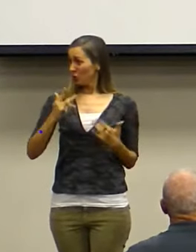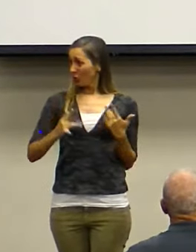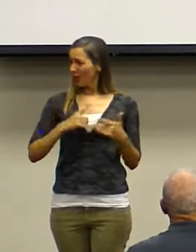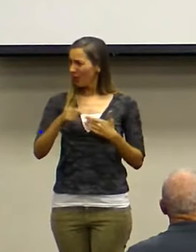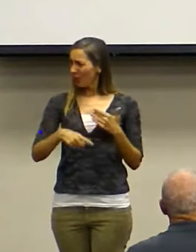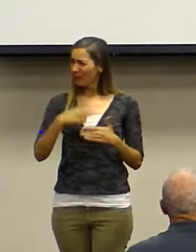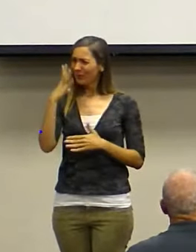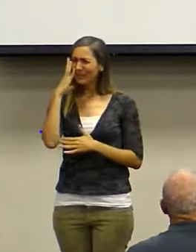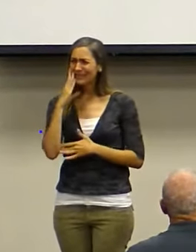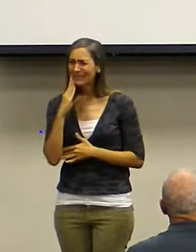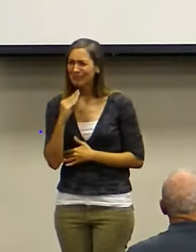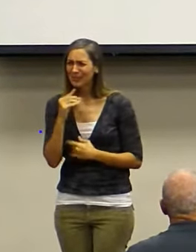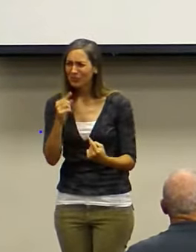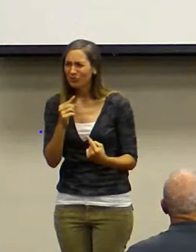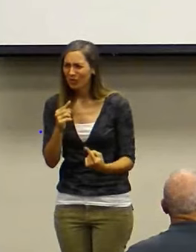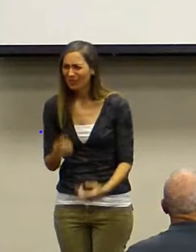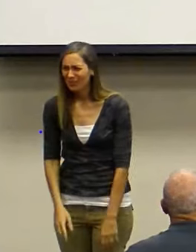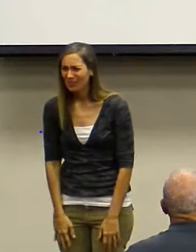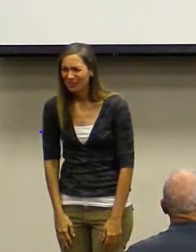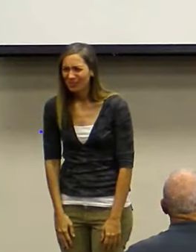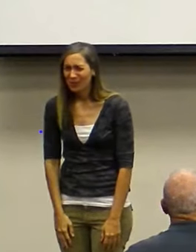How many of us consider it pure joy when we struggle?